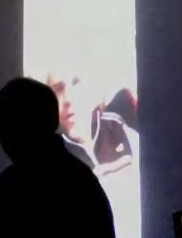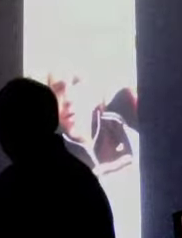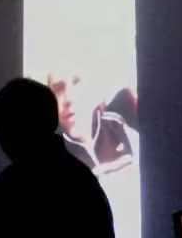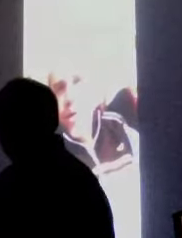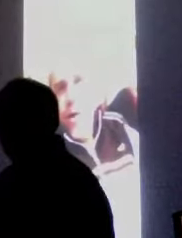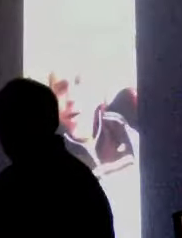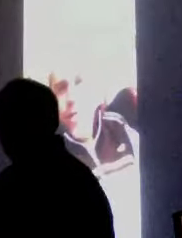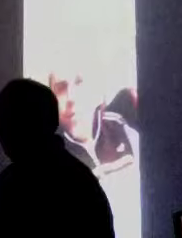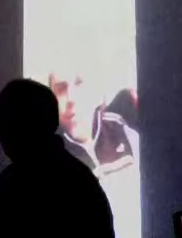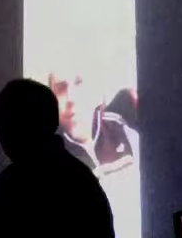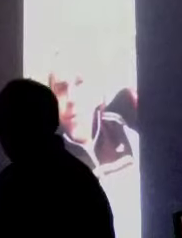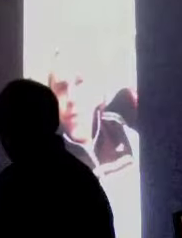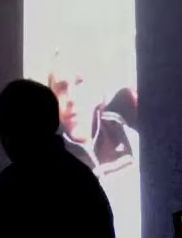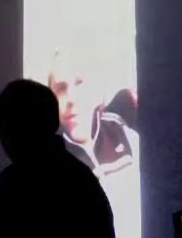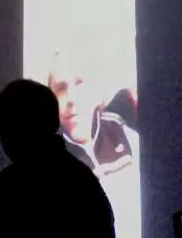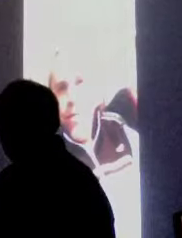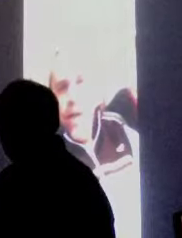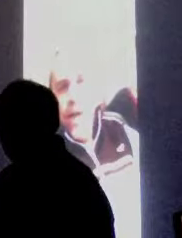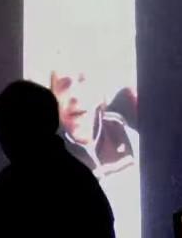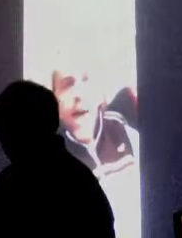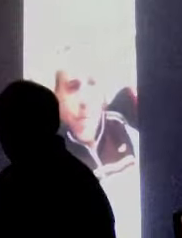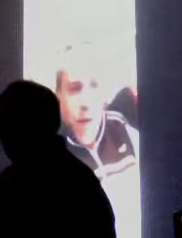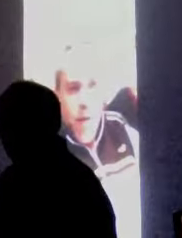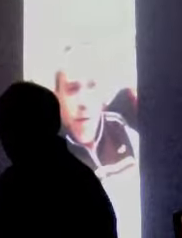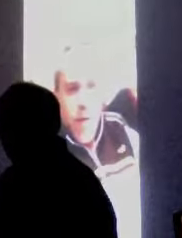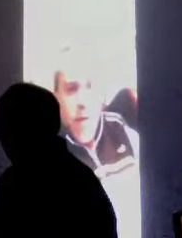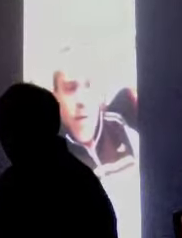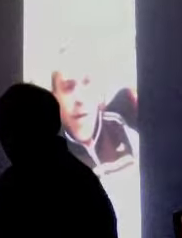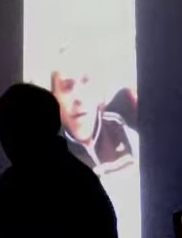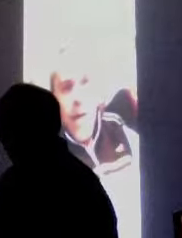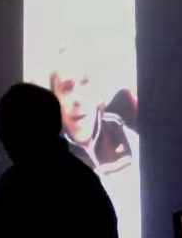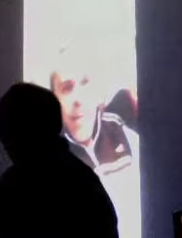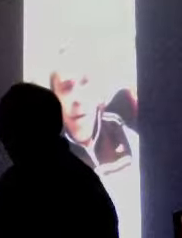What it got me at a